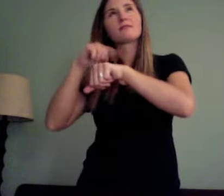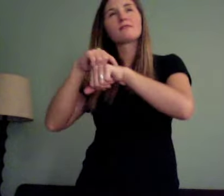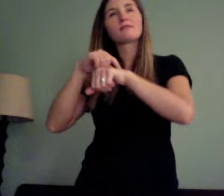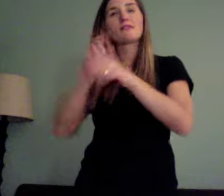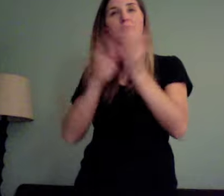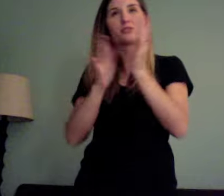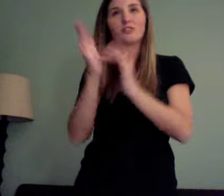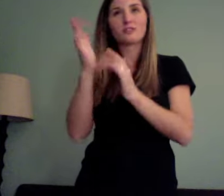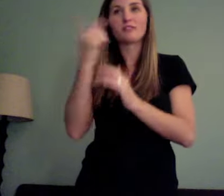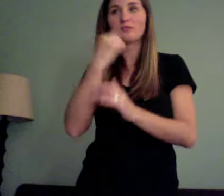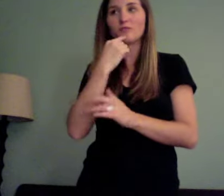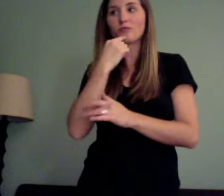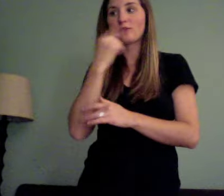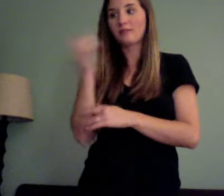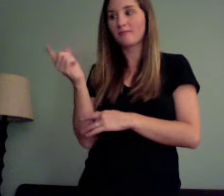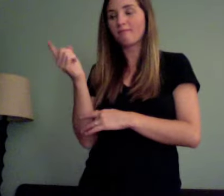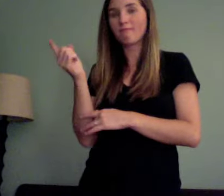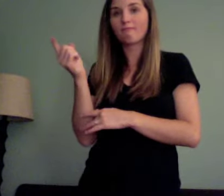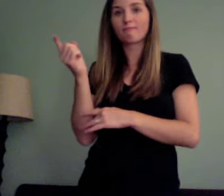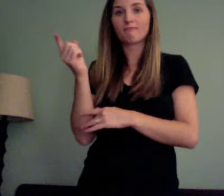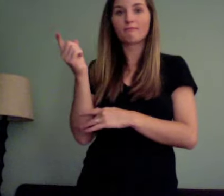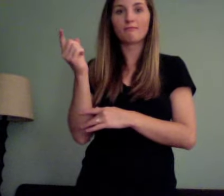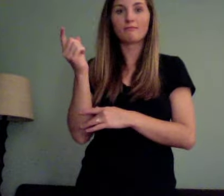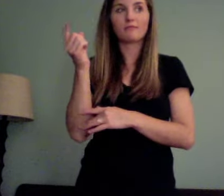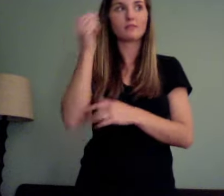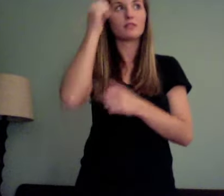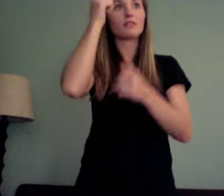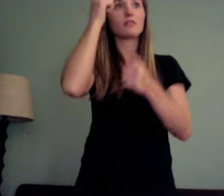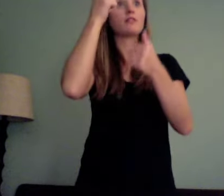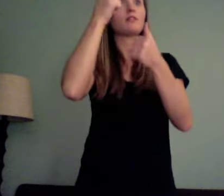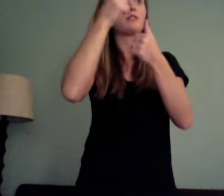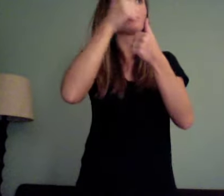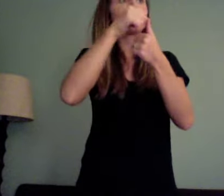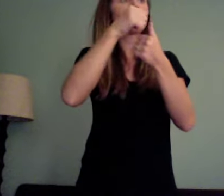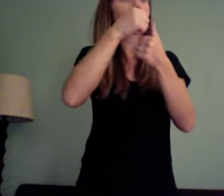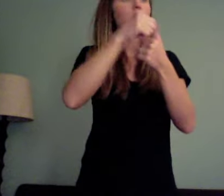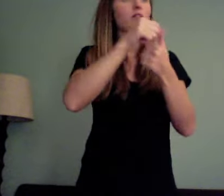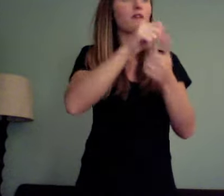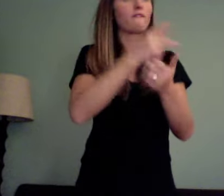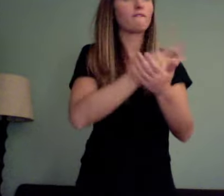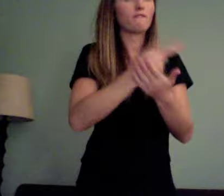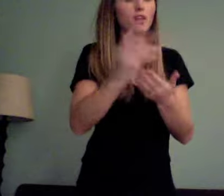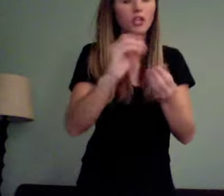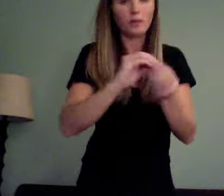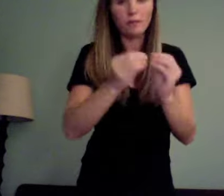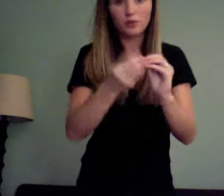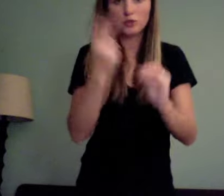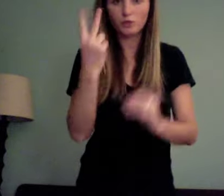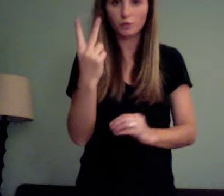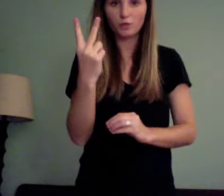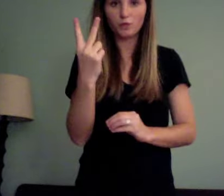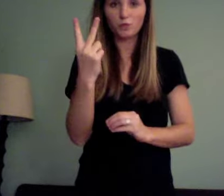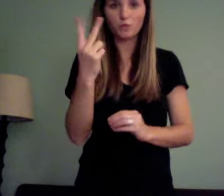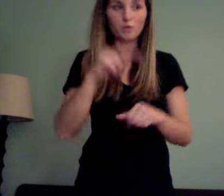of a sudden, guess what? Failure number two. He's reminded. The moment he dives off the edge of the boat, his feet